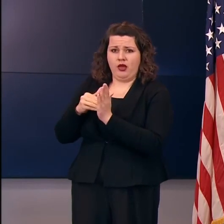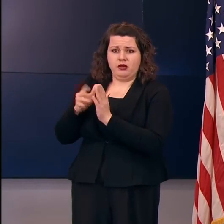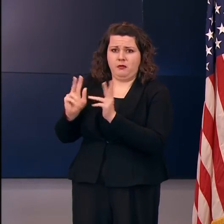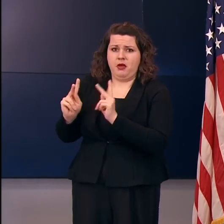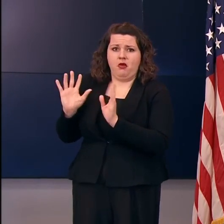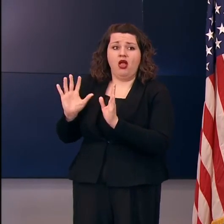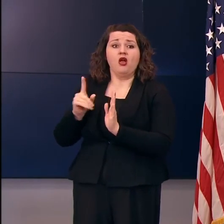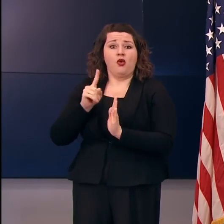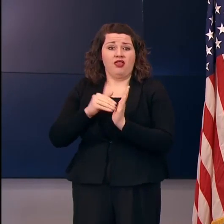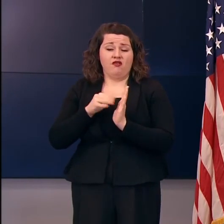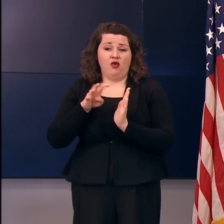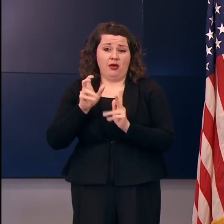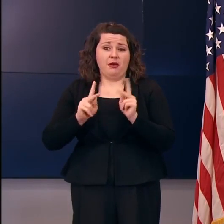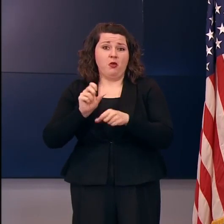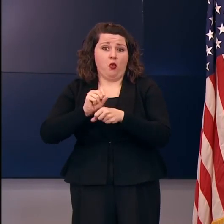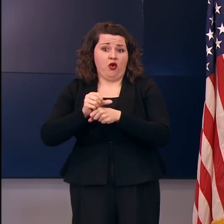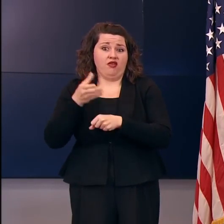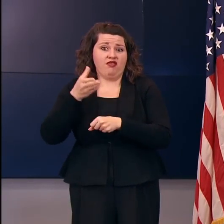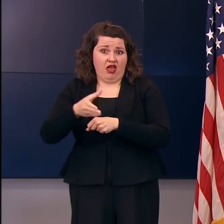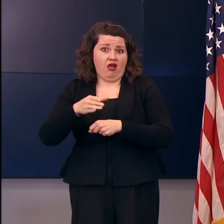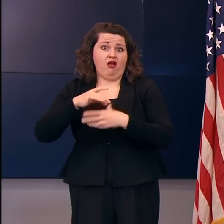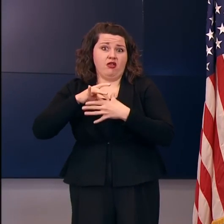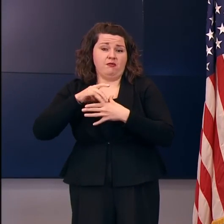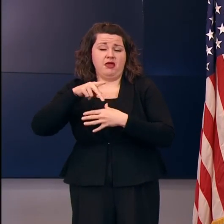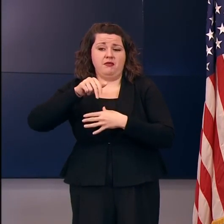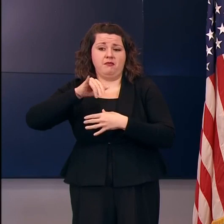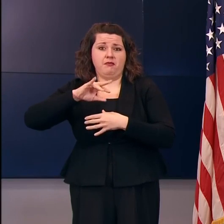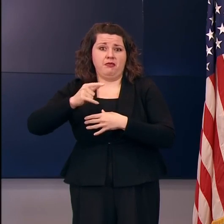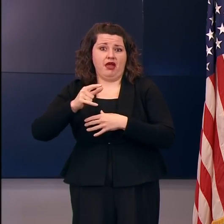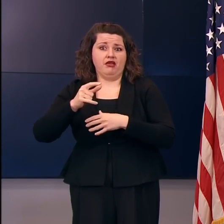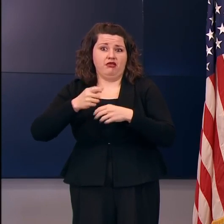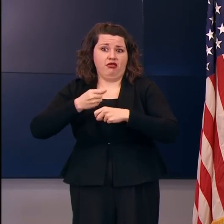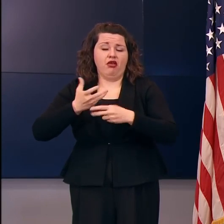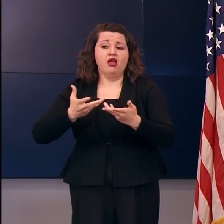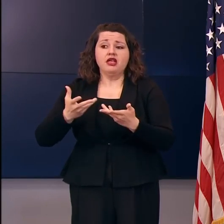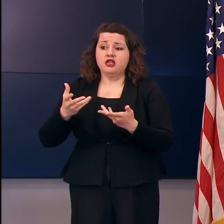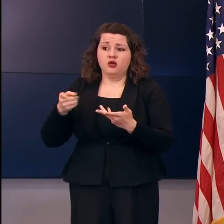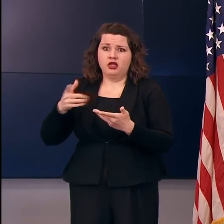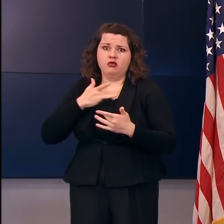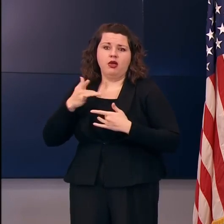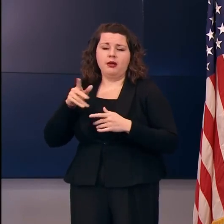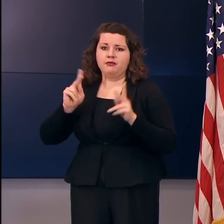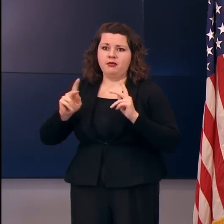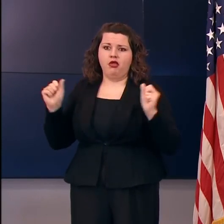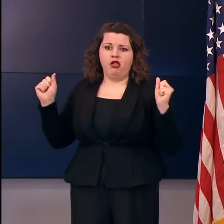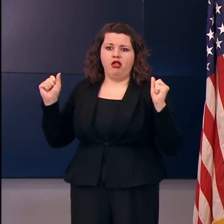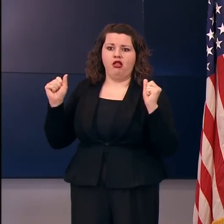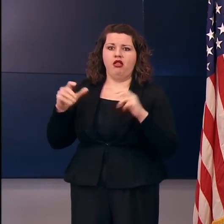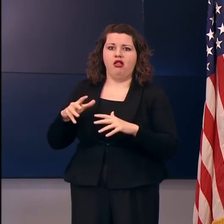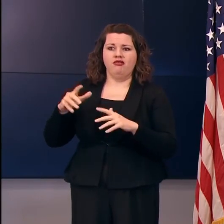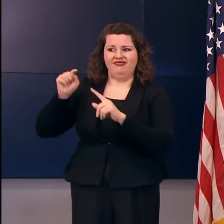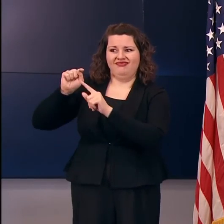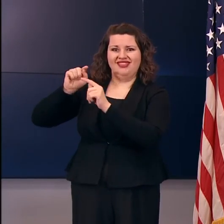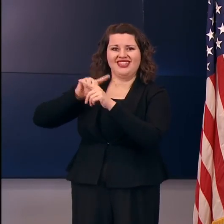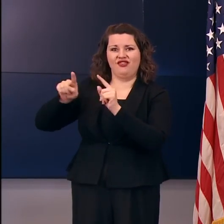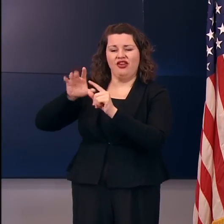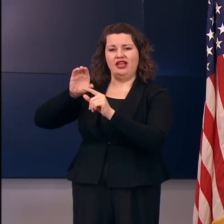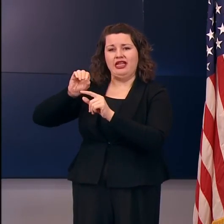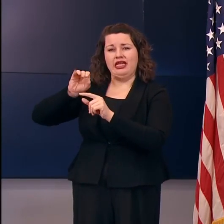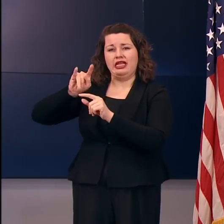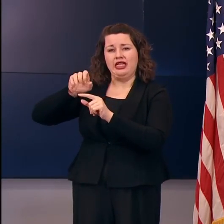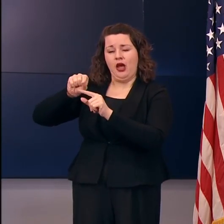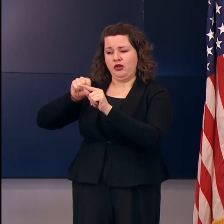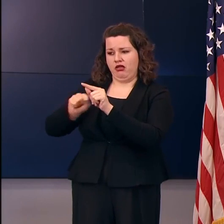people work at the plant. So he's worried that people are coming, obviously, from counties all around Columbus Junction. Is there a concern that this could